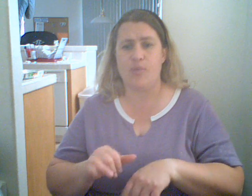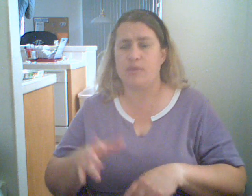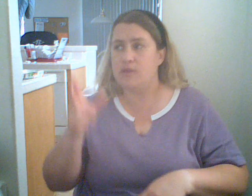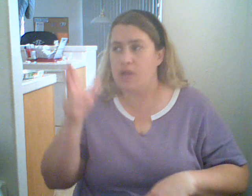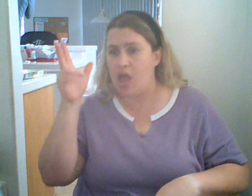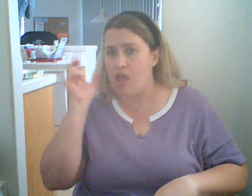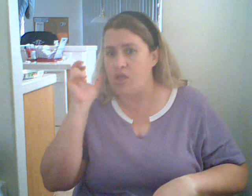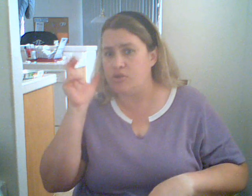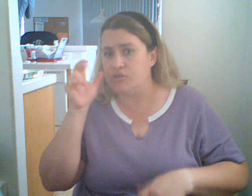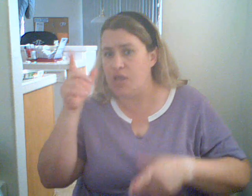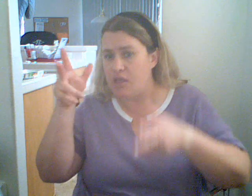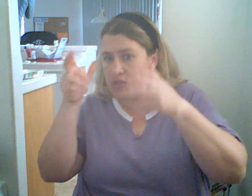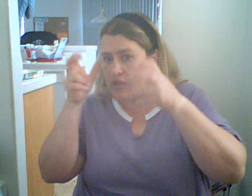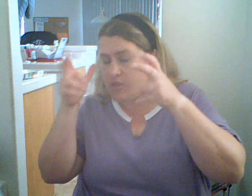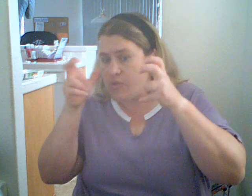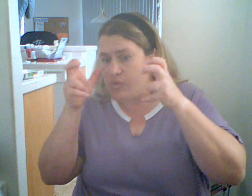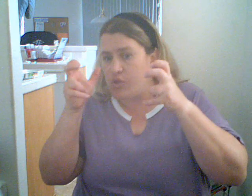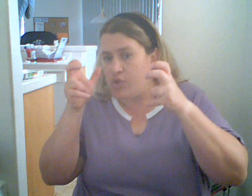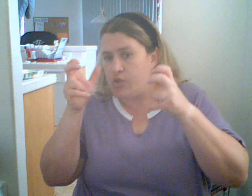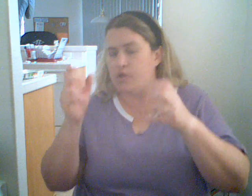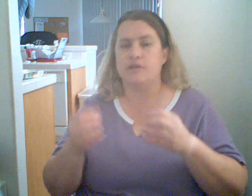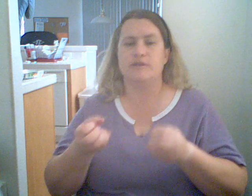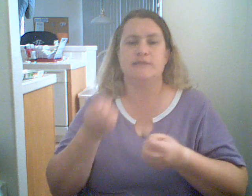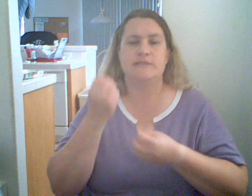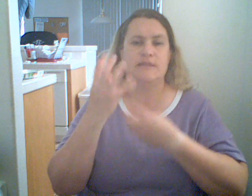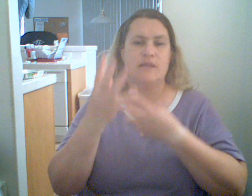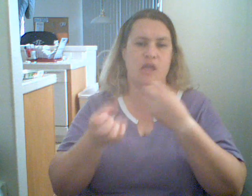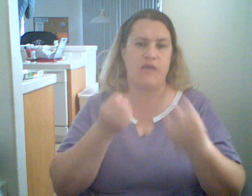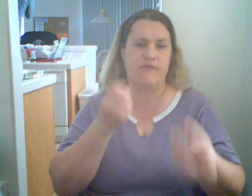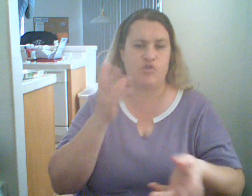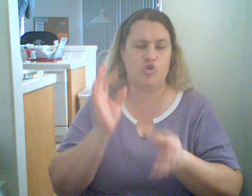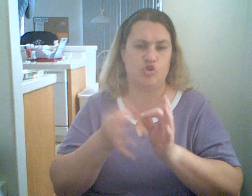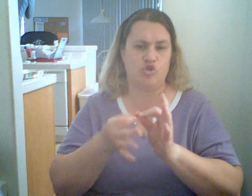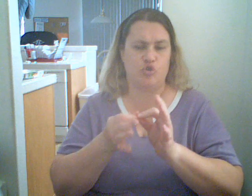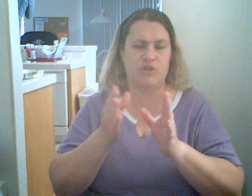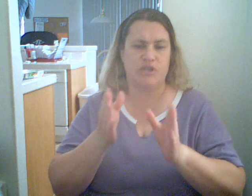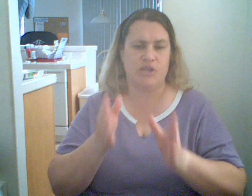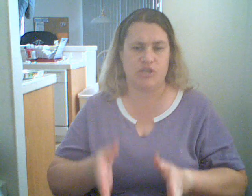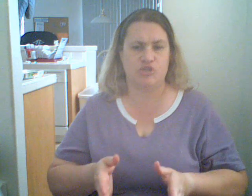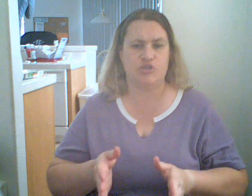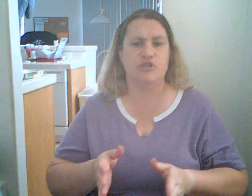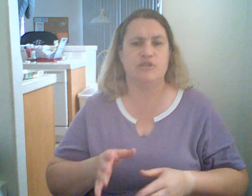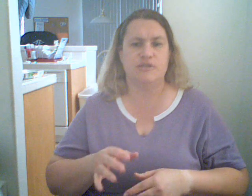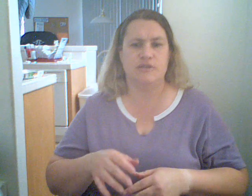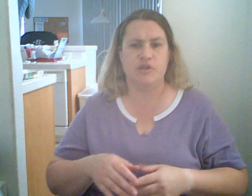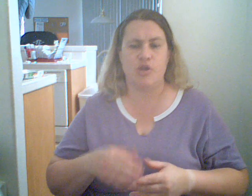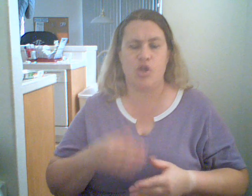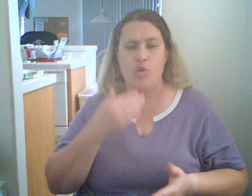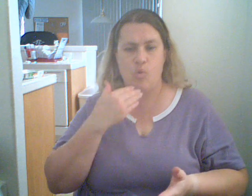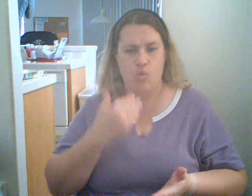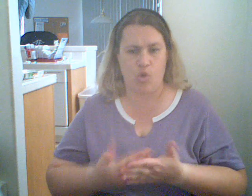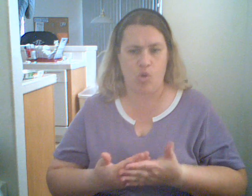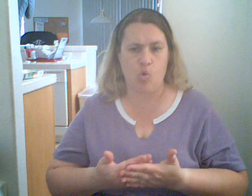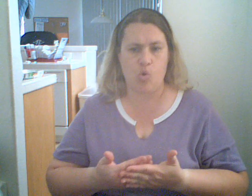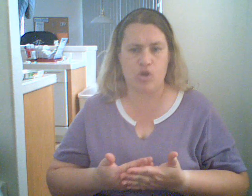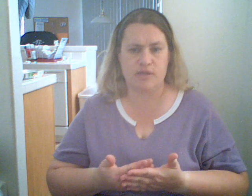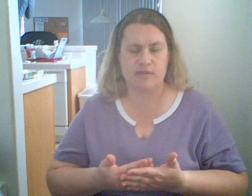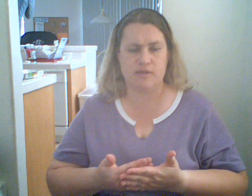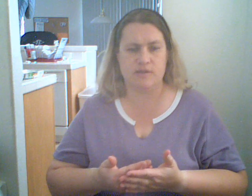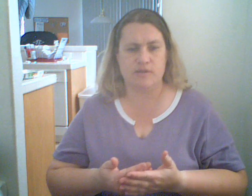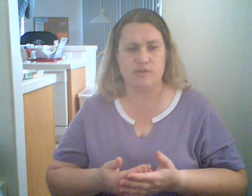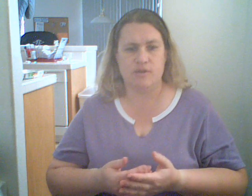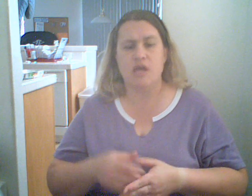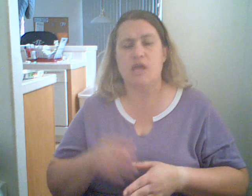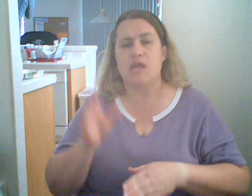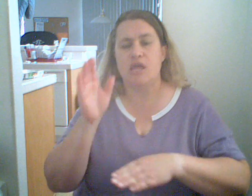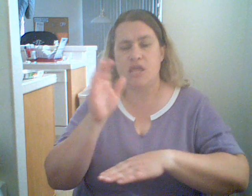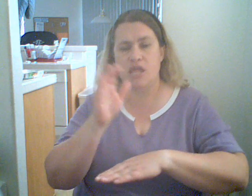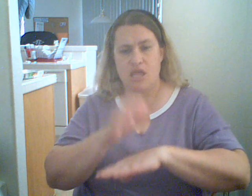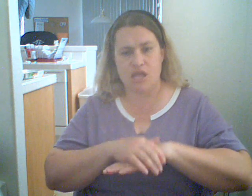modify your interpretation accordingly. Okay? You want to be able to, if we're going from English to sign,